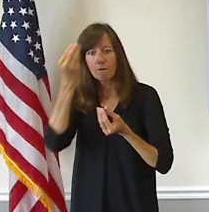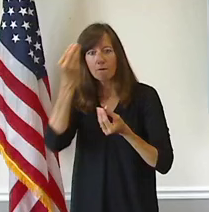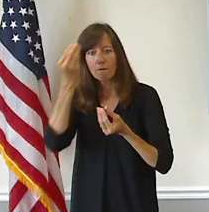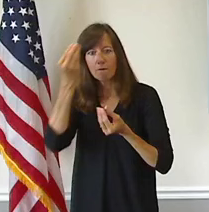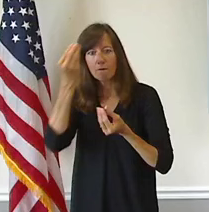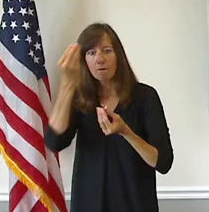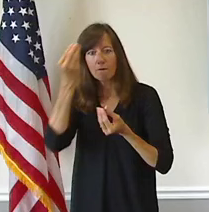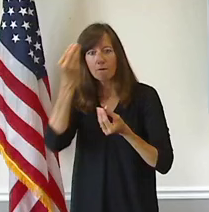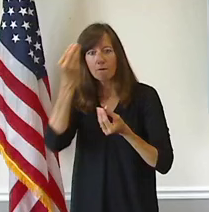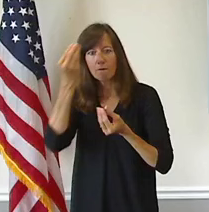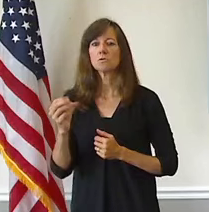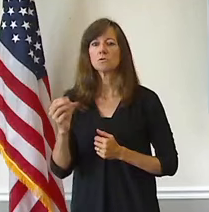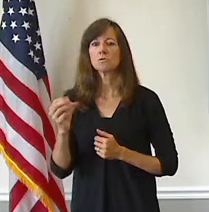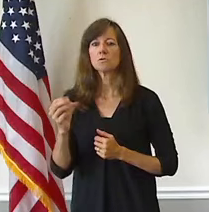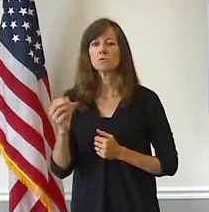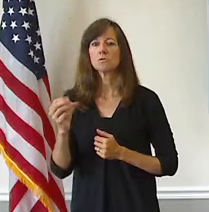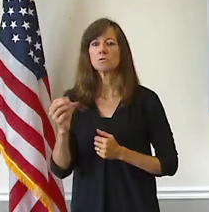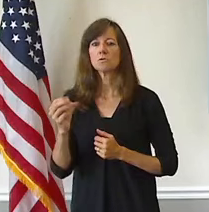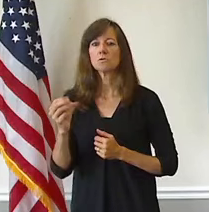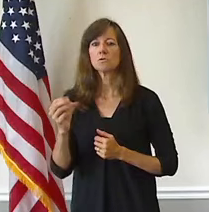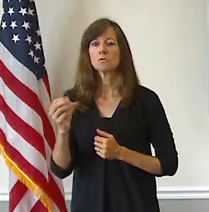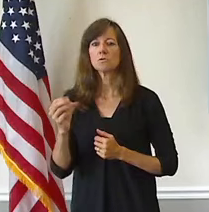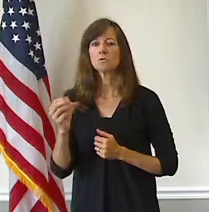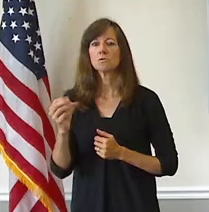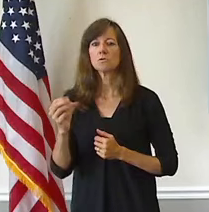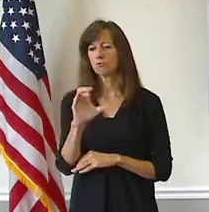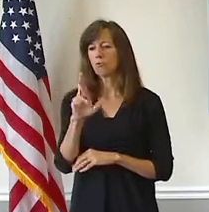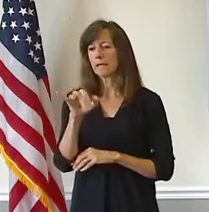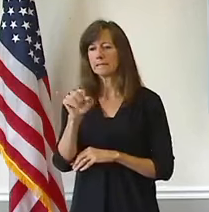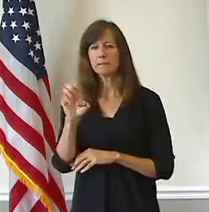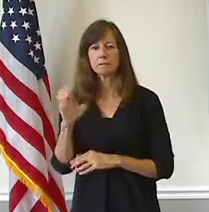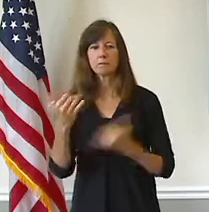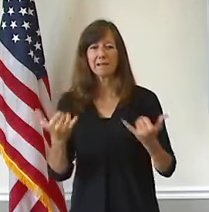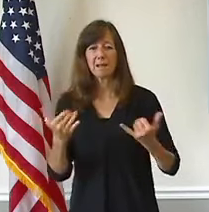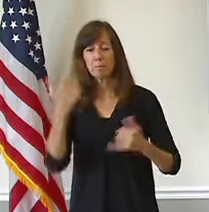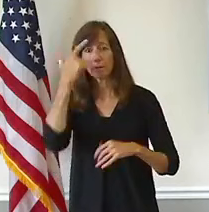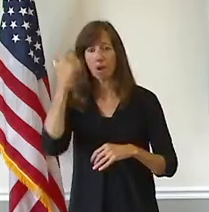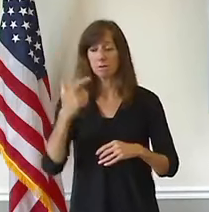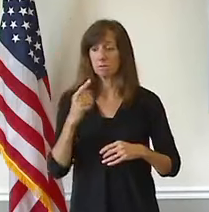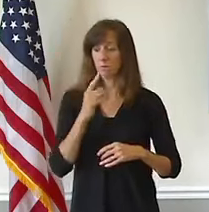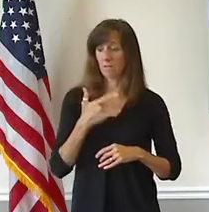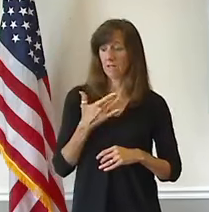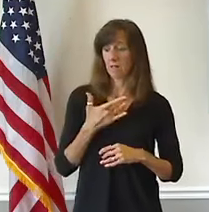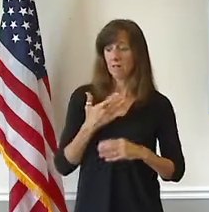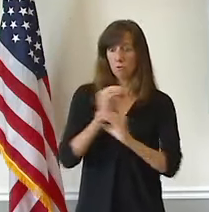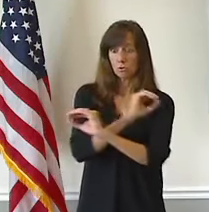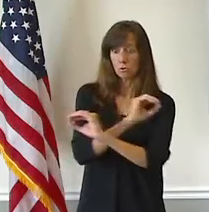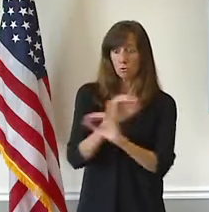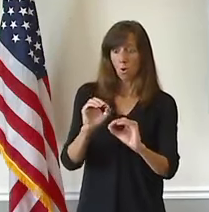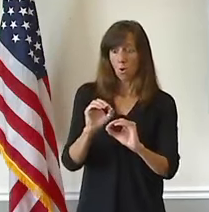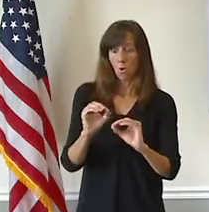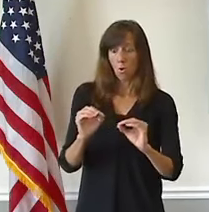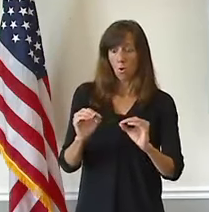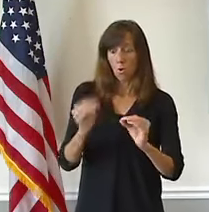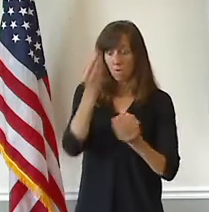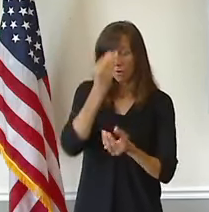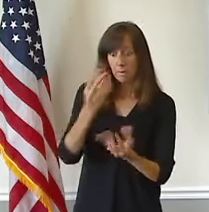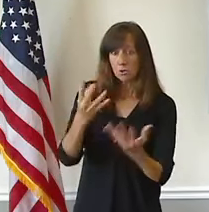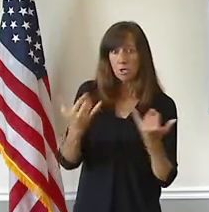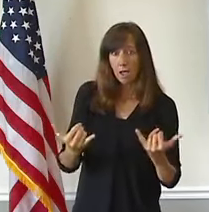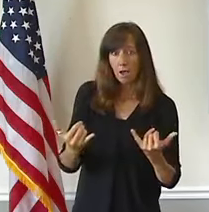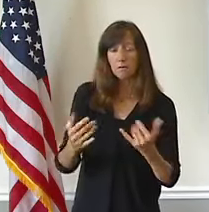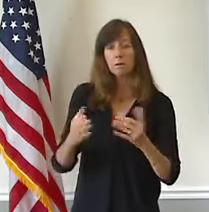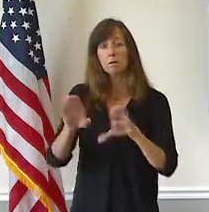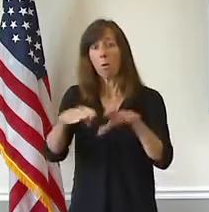in this situation, because these are businesses that frankly may never open again if they aren't given some expectation on what they need to do. Now we